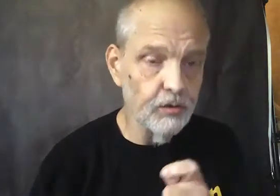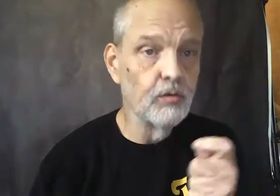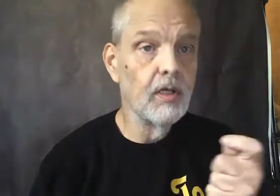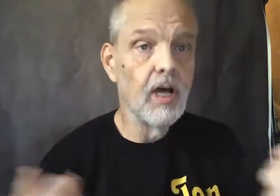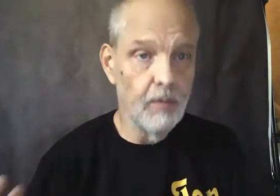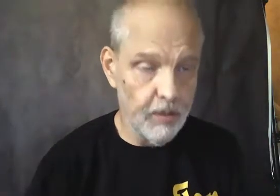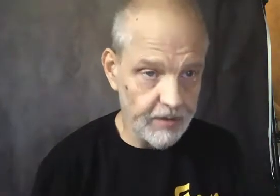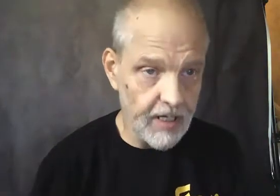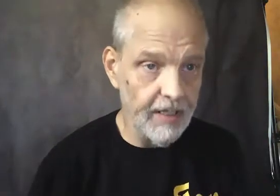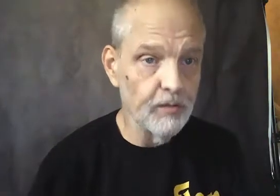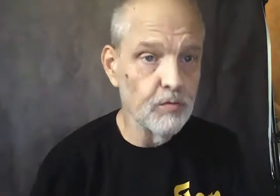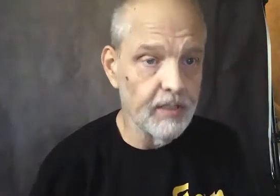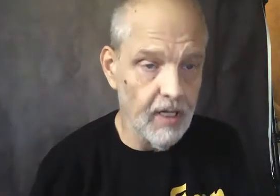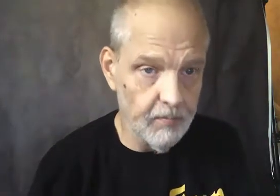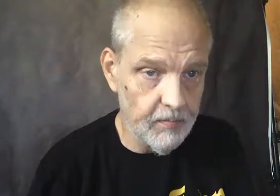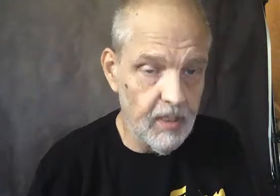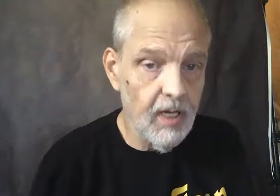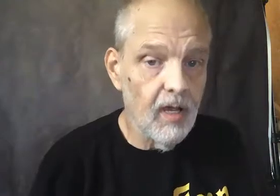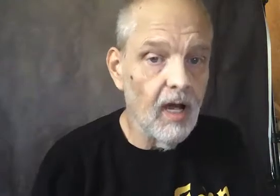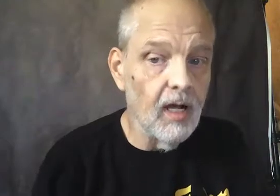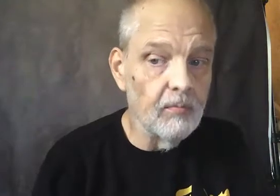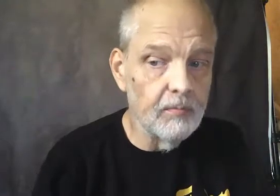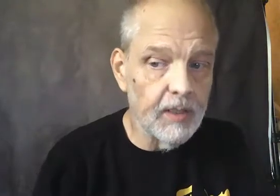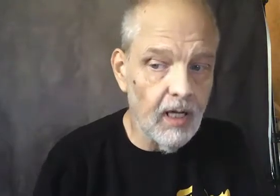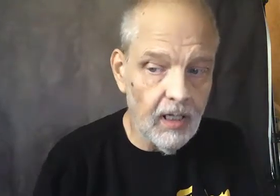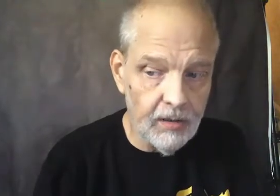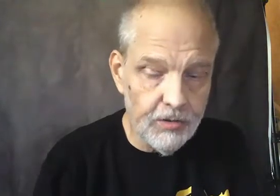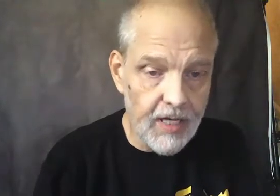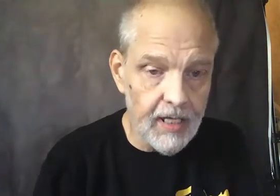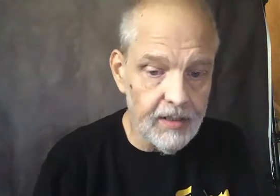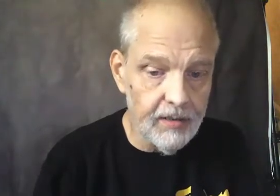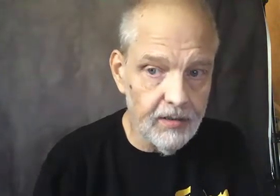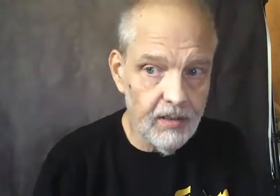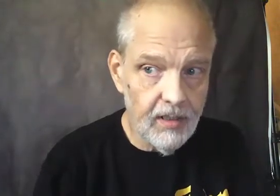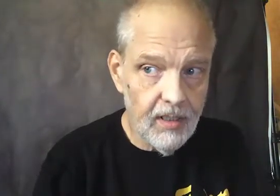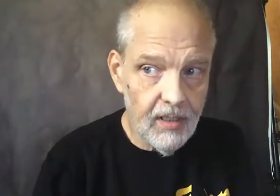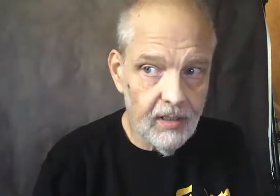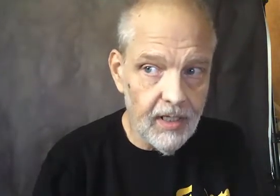into American Sign Language with time. But understand that